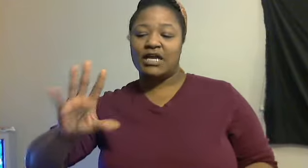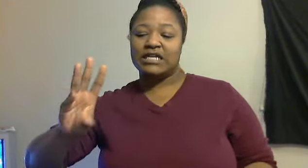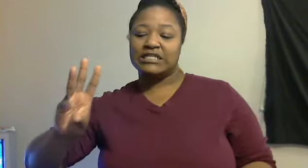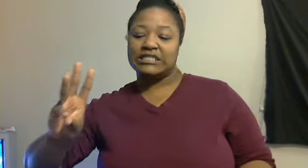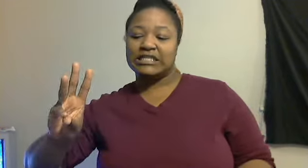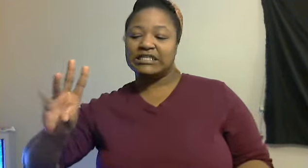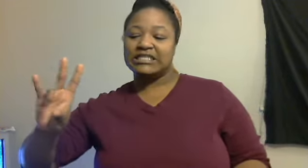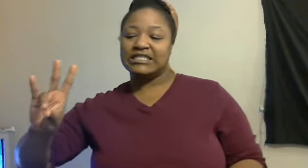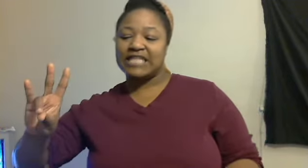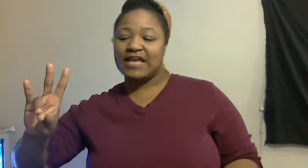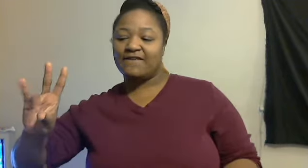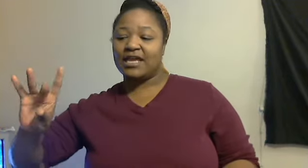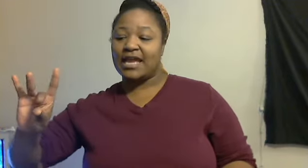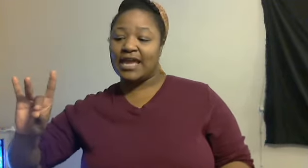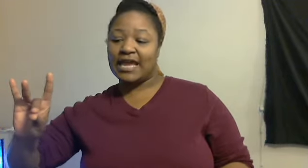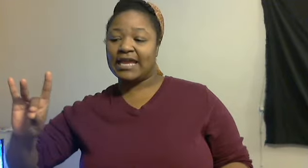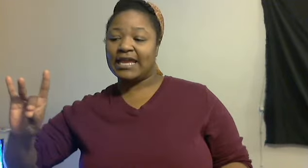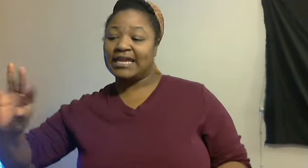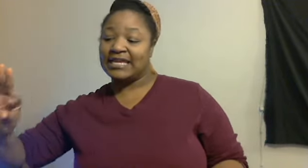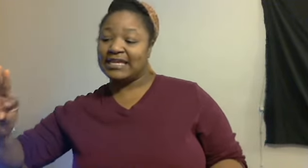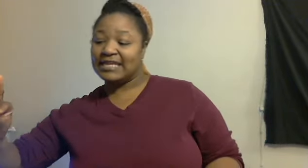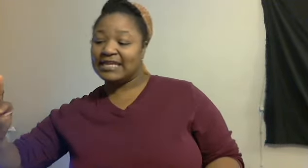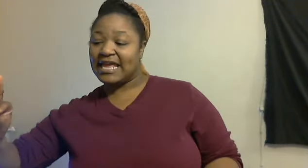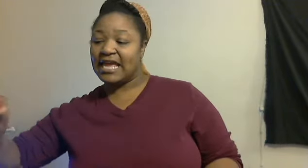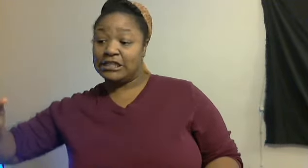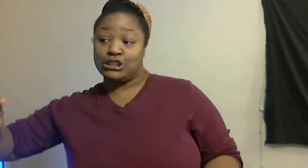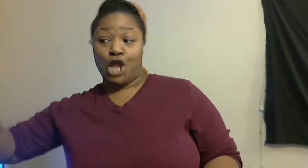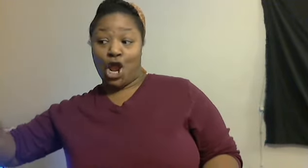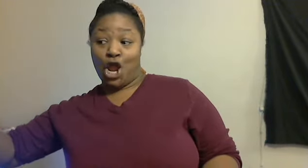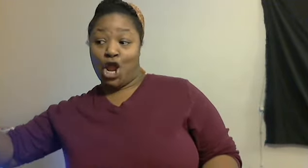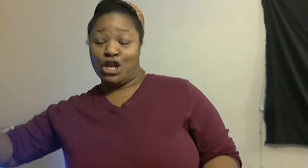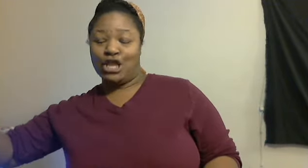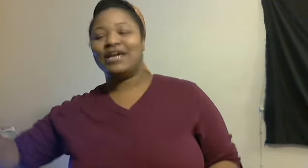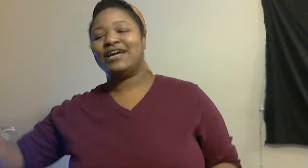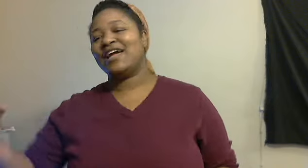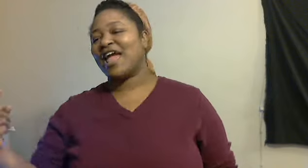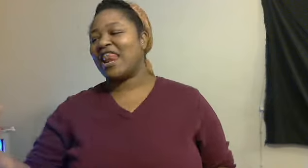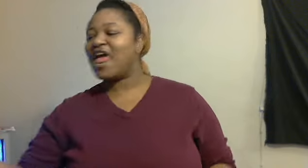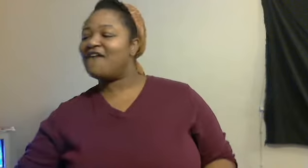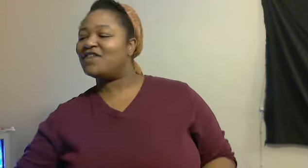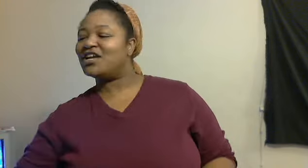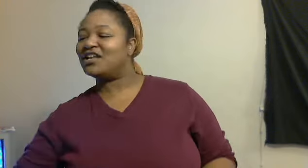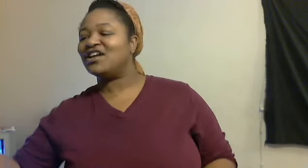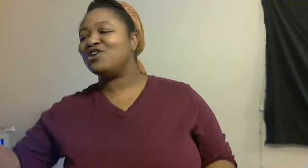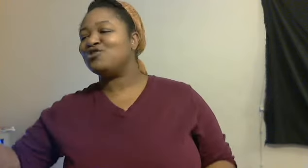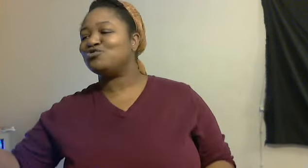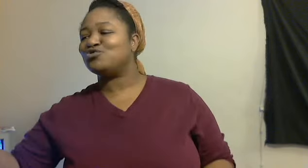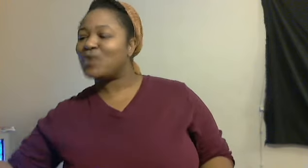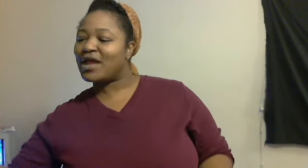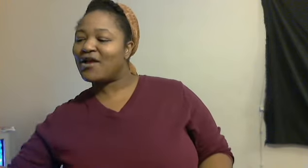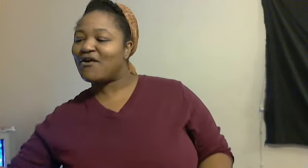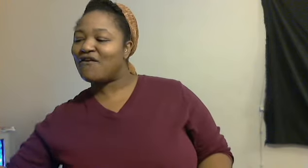8, 9, 10, 11, 12,